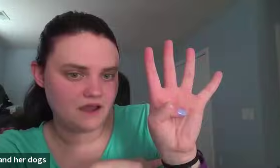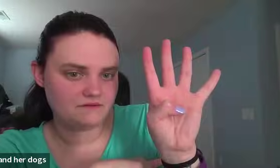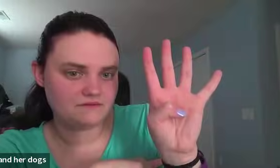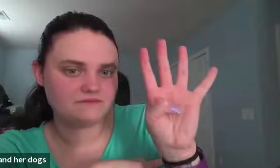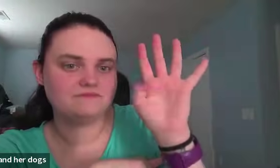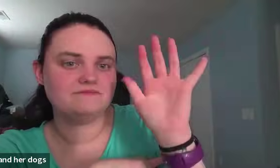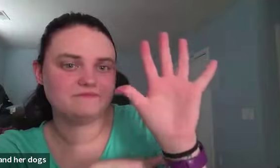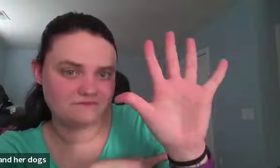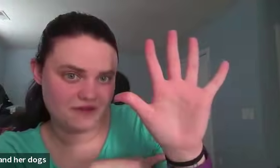five. Five.